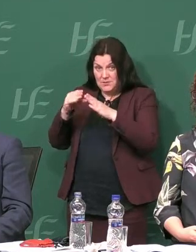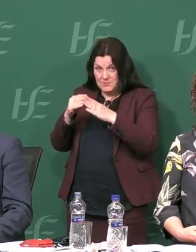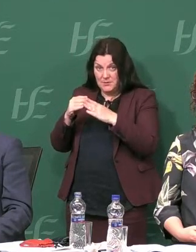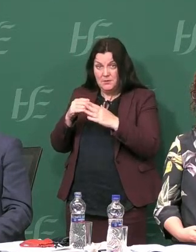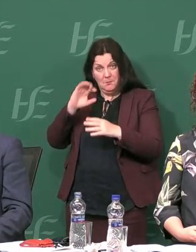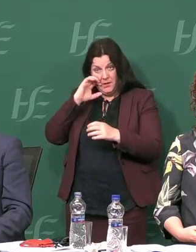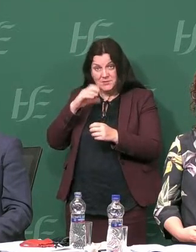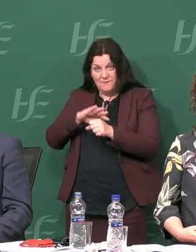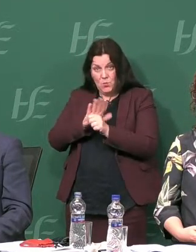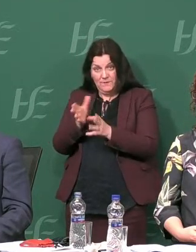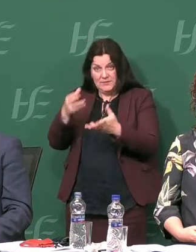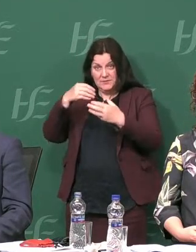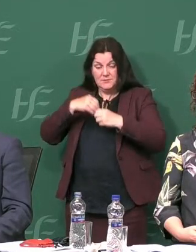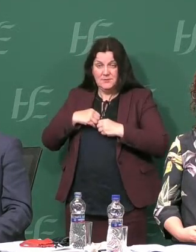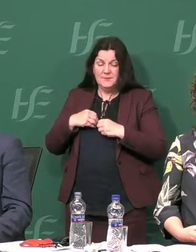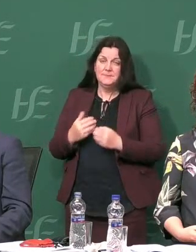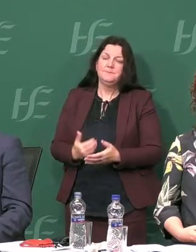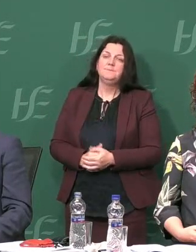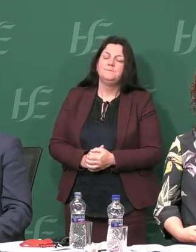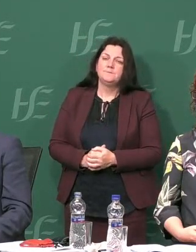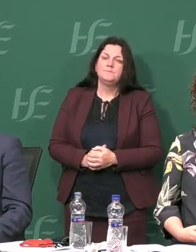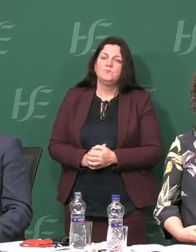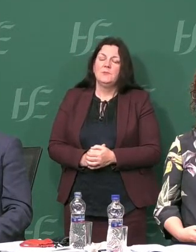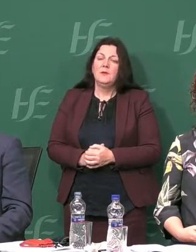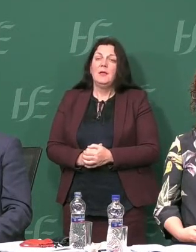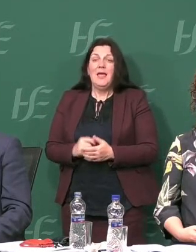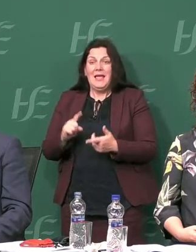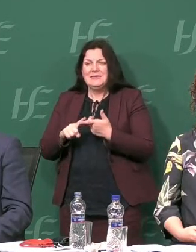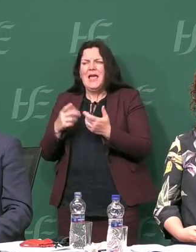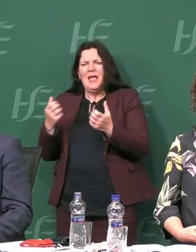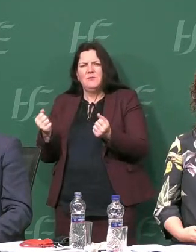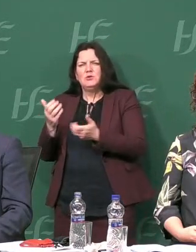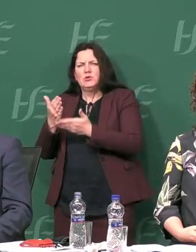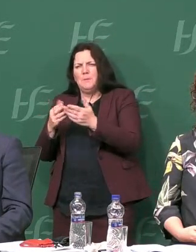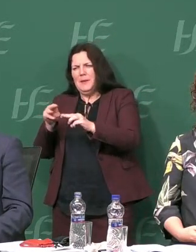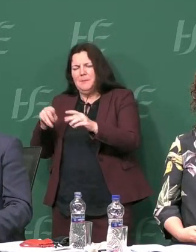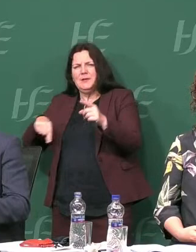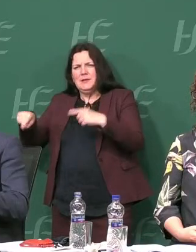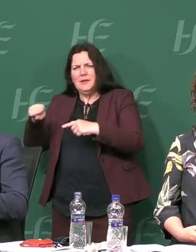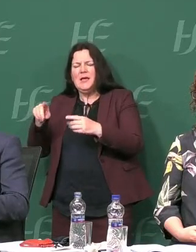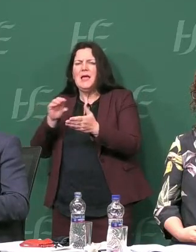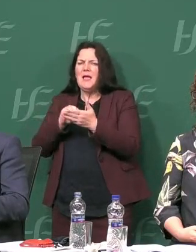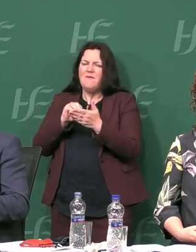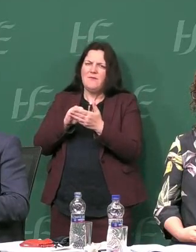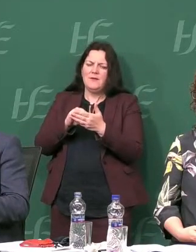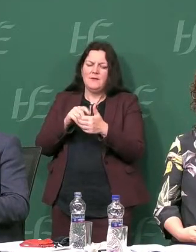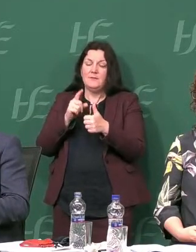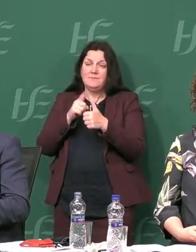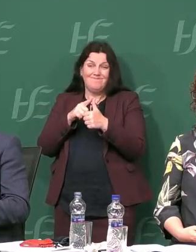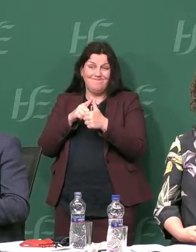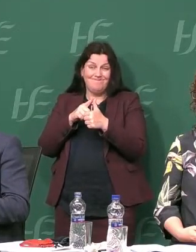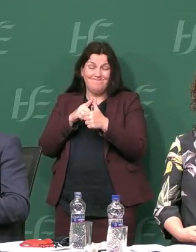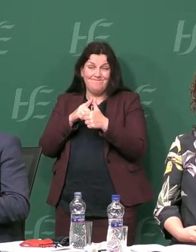COVID and also a combination of those who may